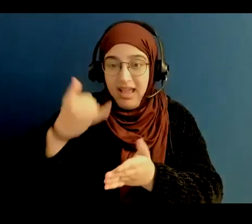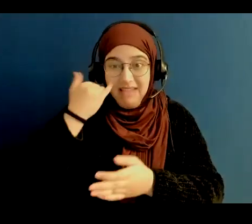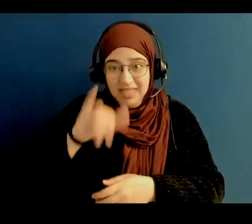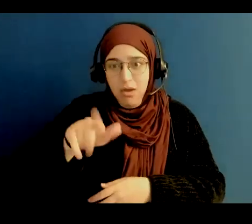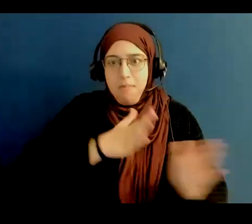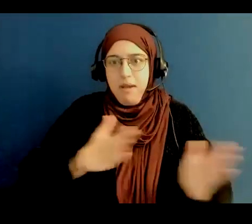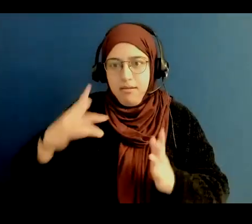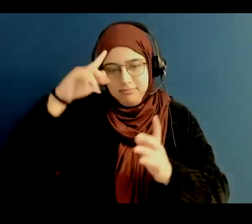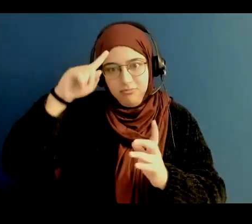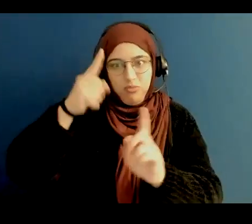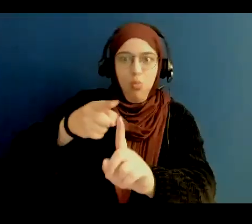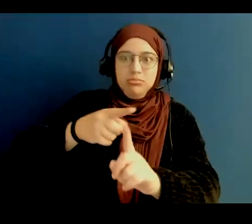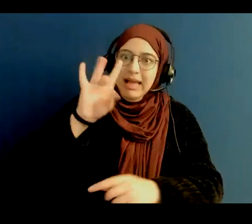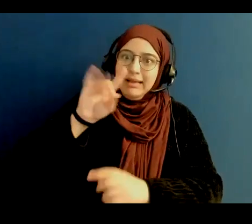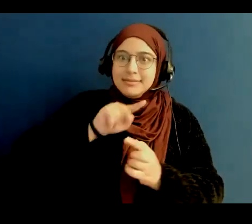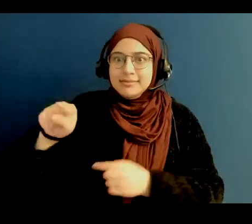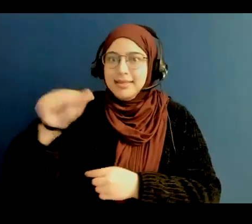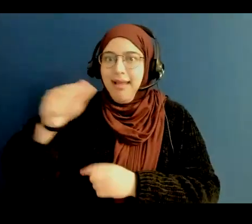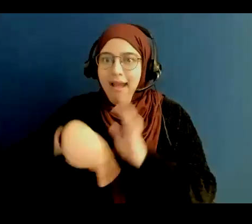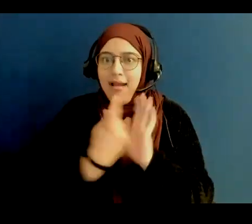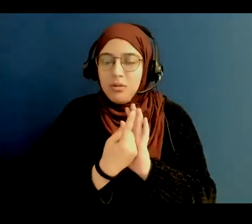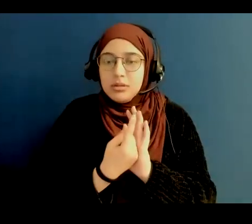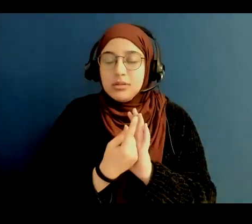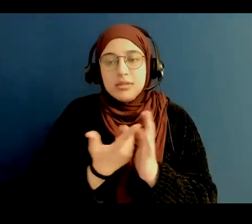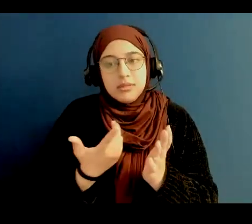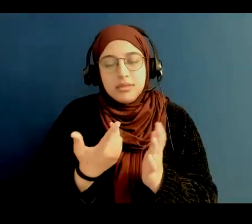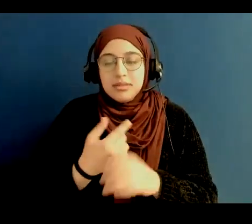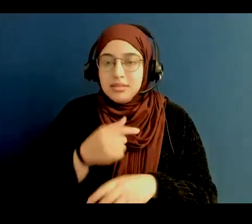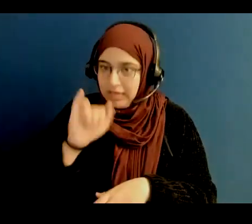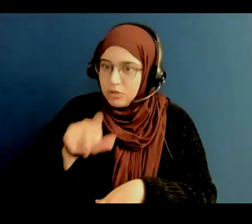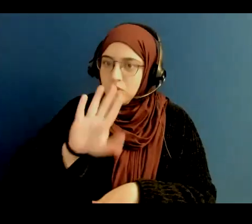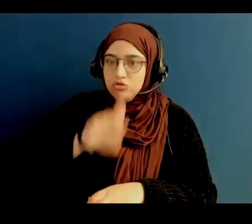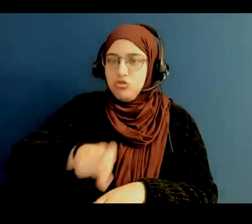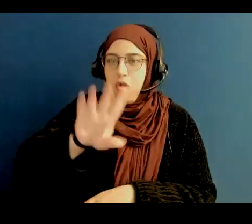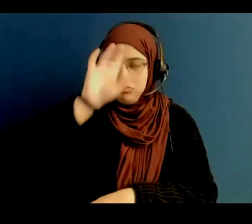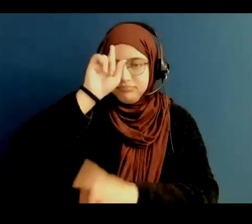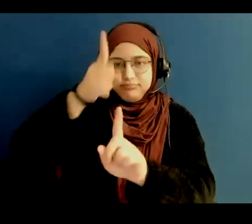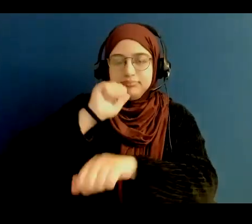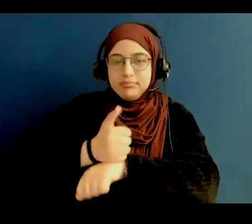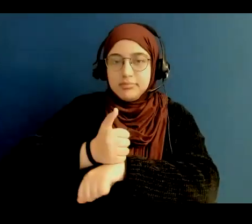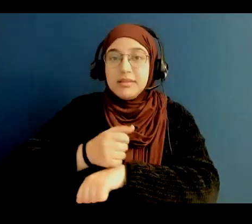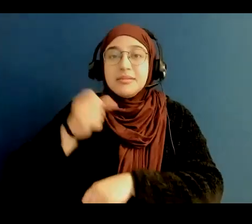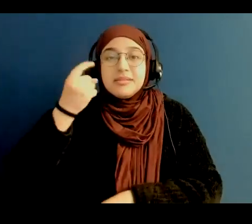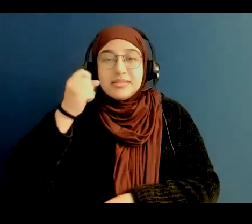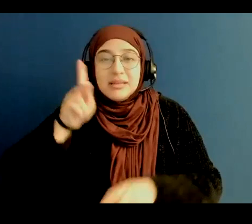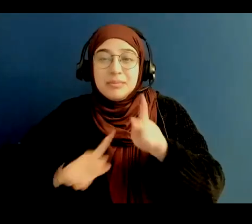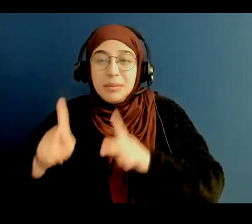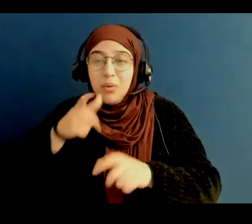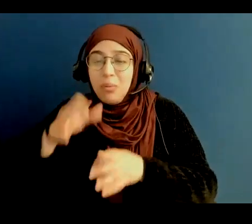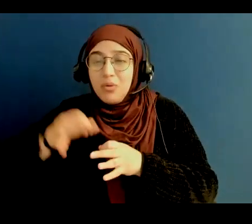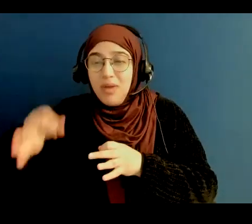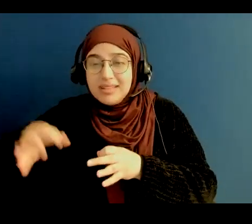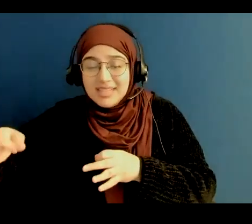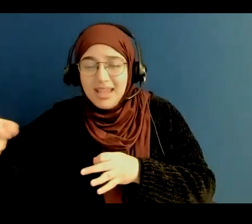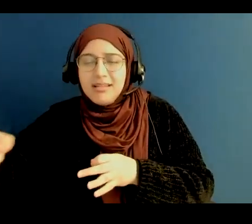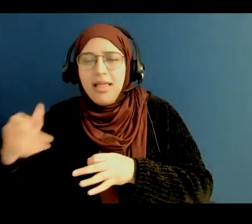funny because every time people procrastinate, it always leads to them burning out. And that's